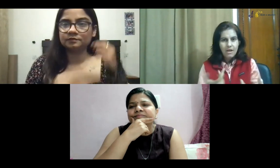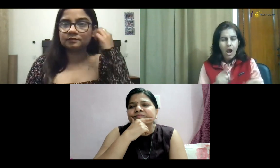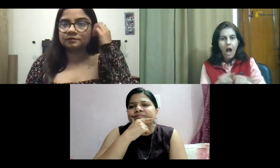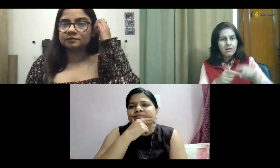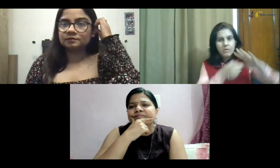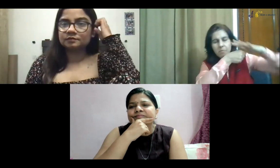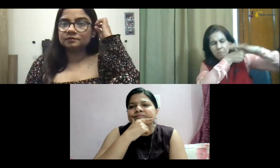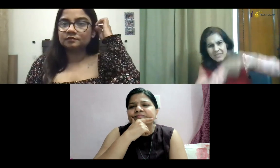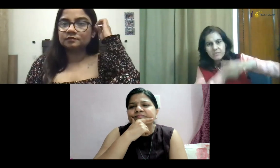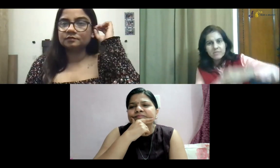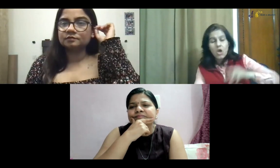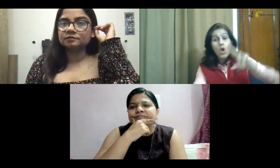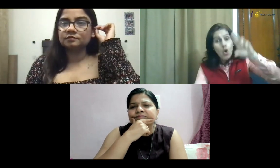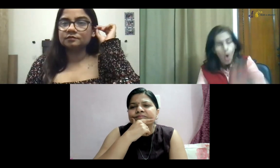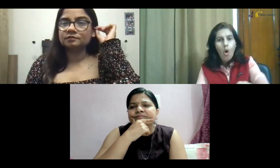we they were not